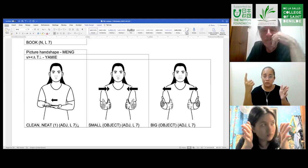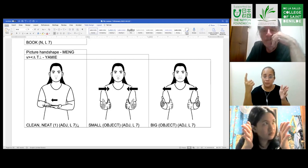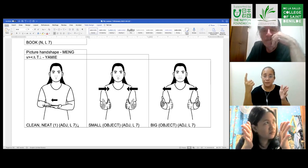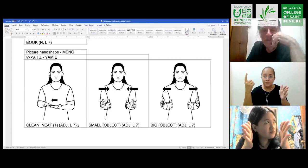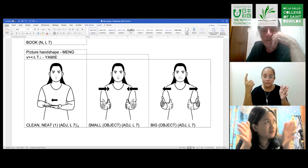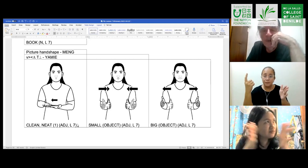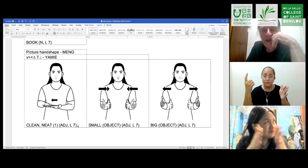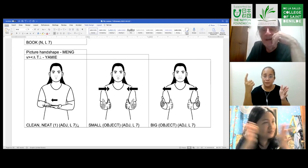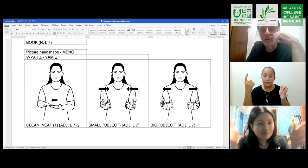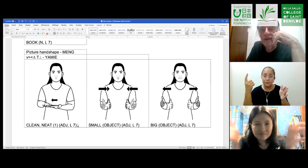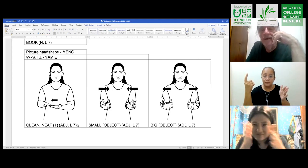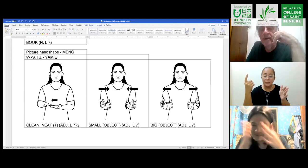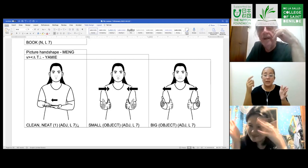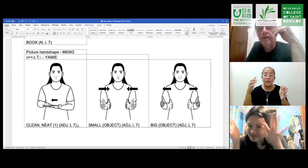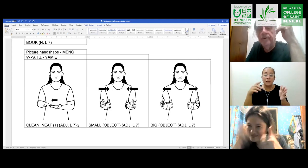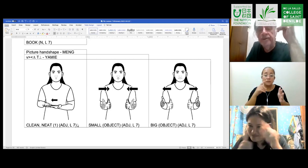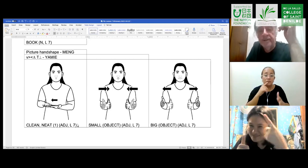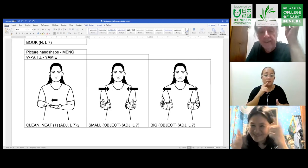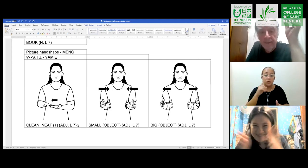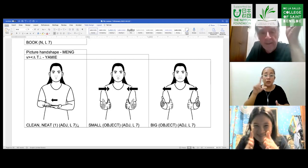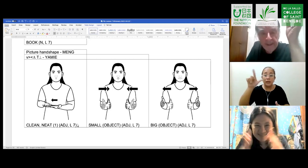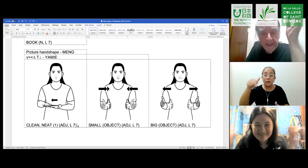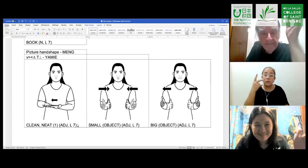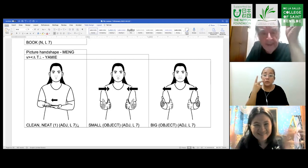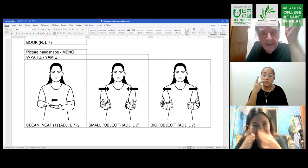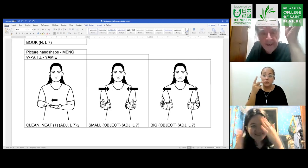Yes. And actually later you'll see probably that big